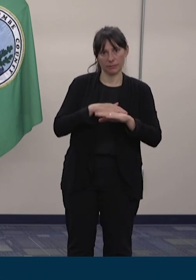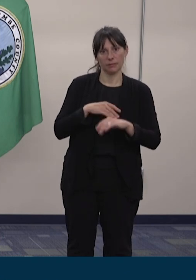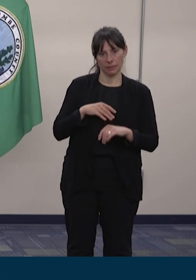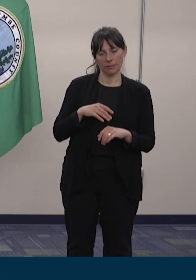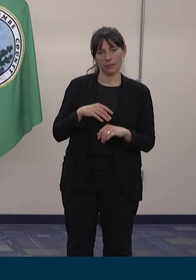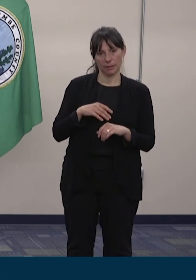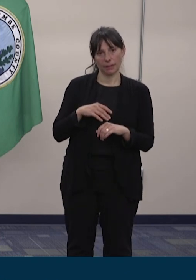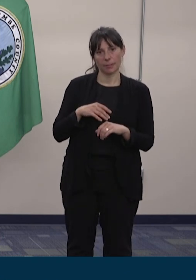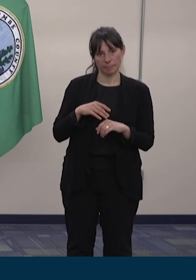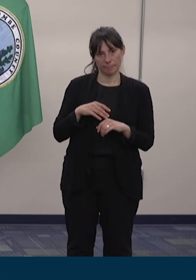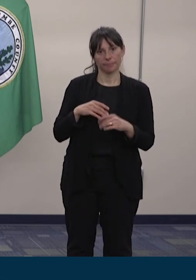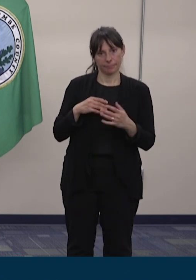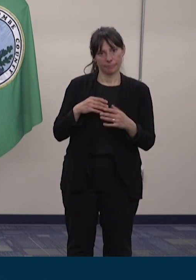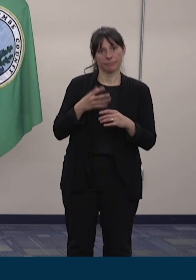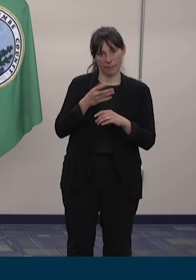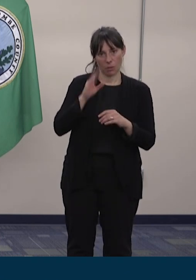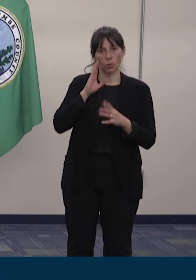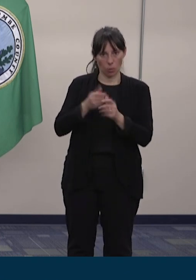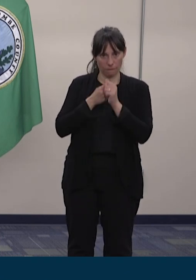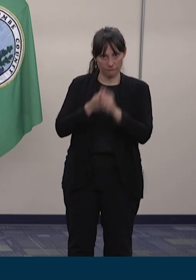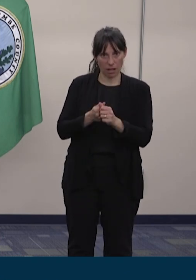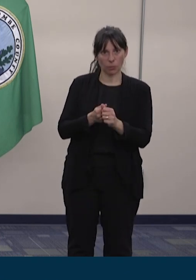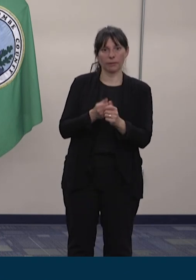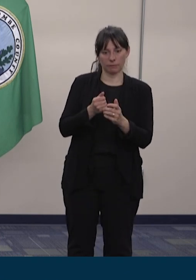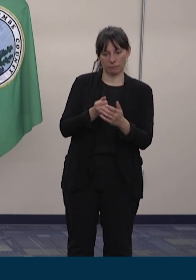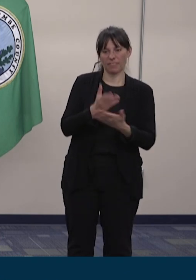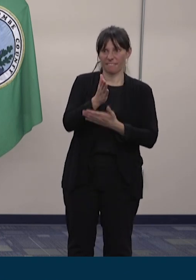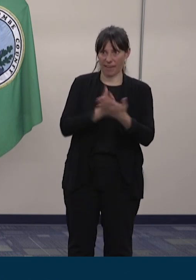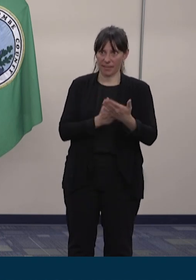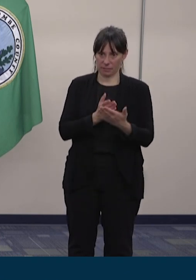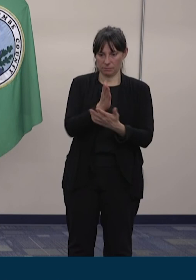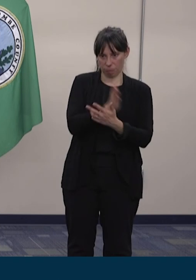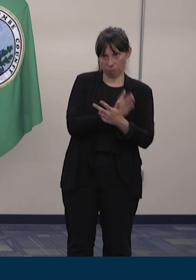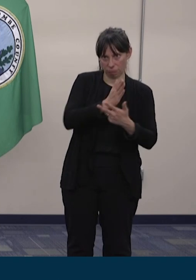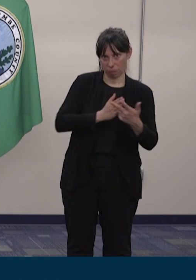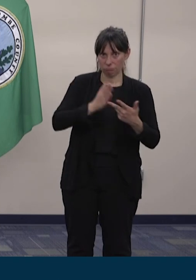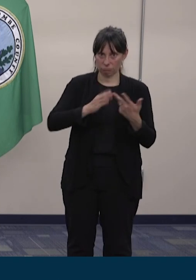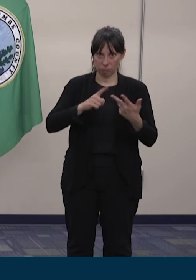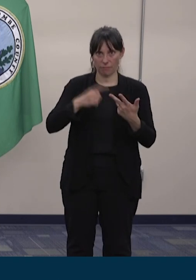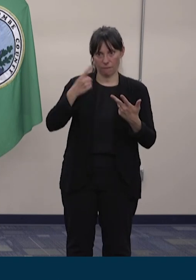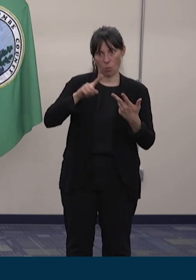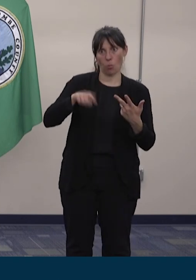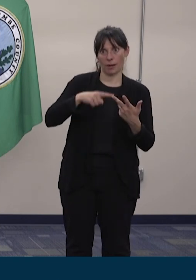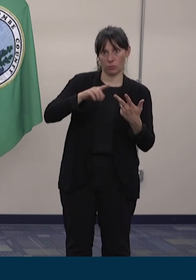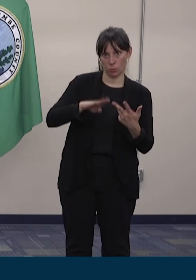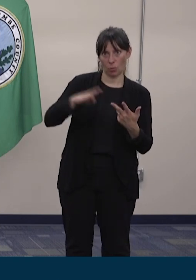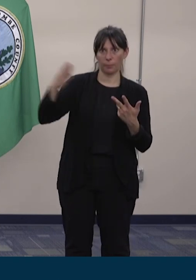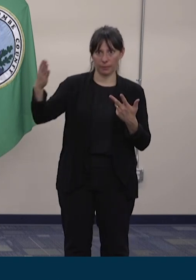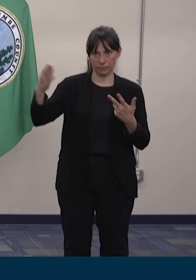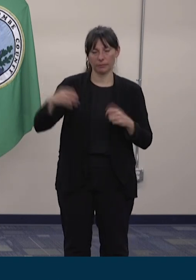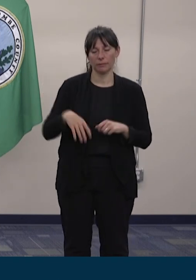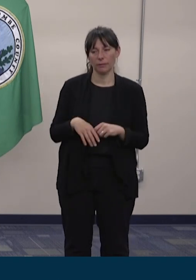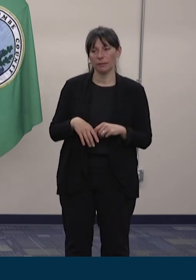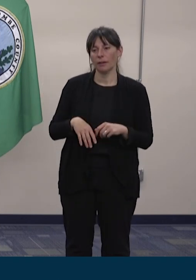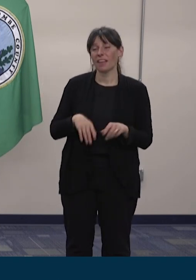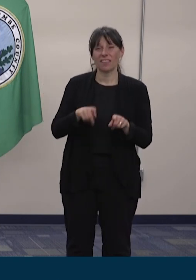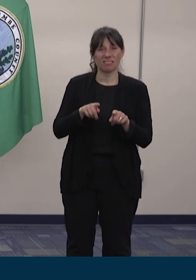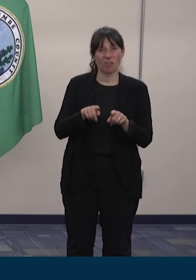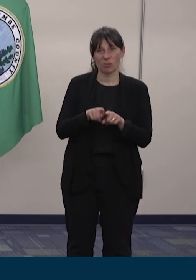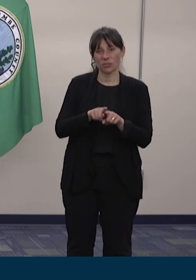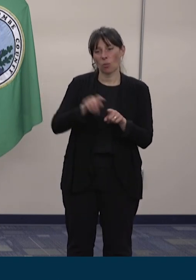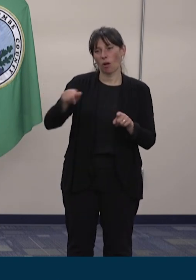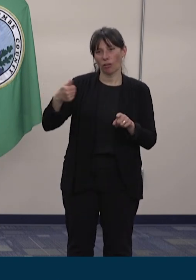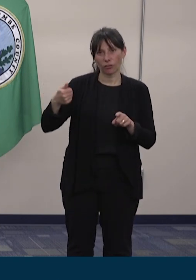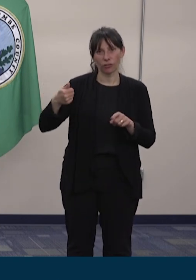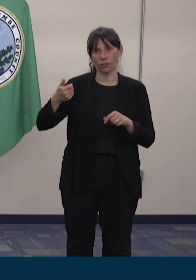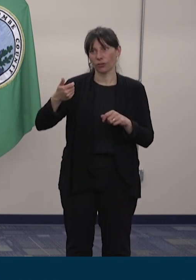seguimos these reabriendo services will include performing y poder a broader array of tener una procedures, variedad de specifically procedimientos que